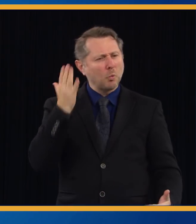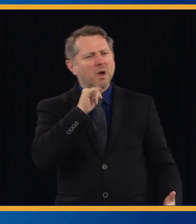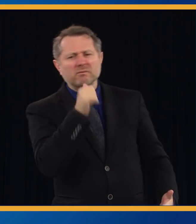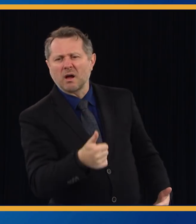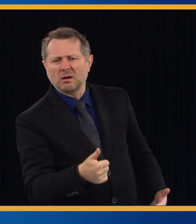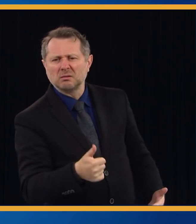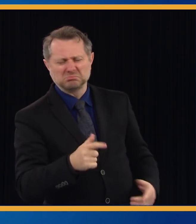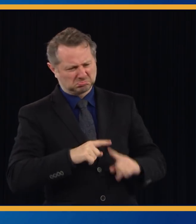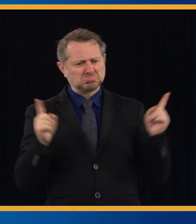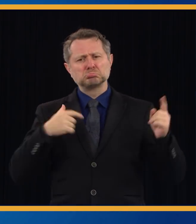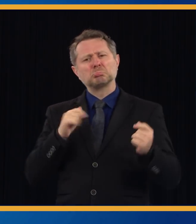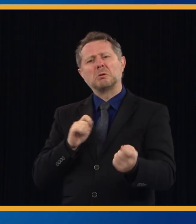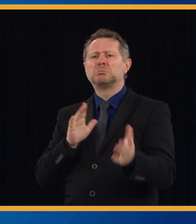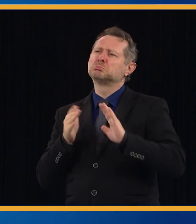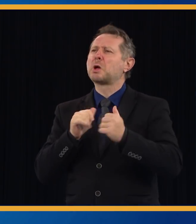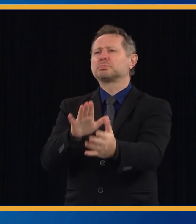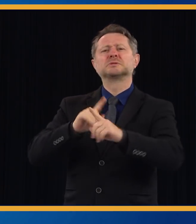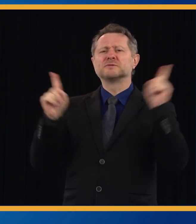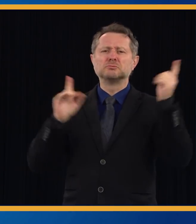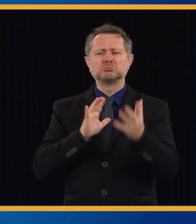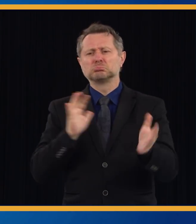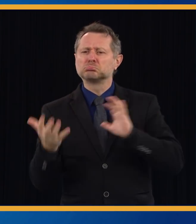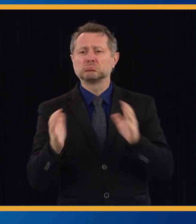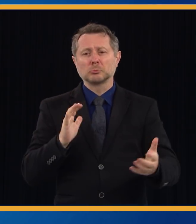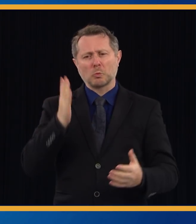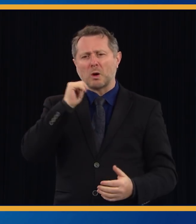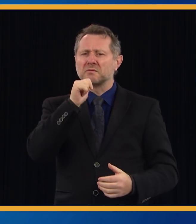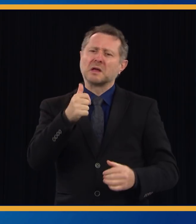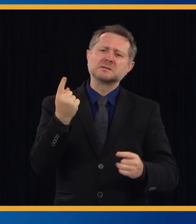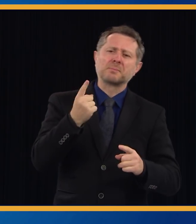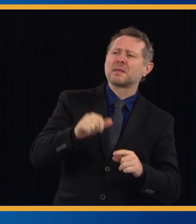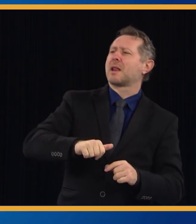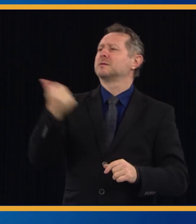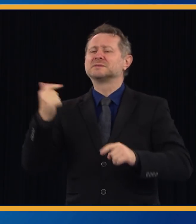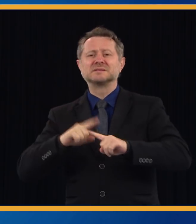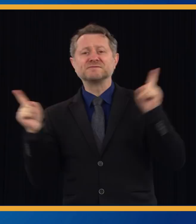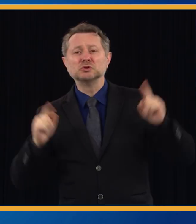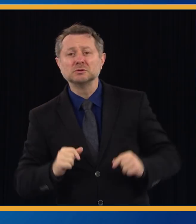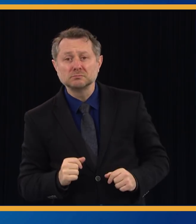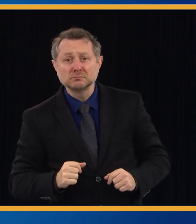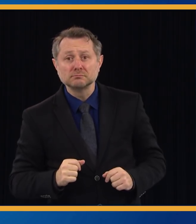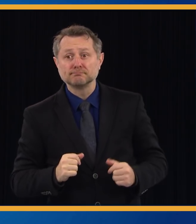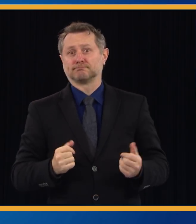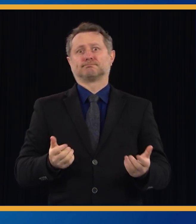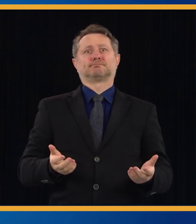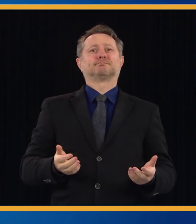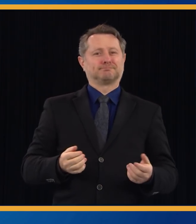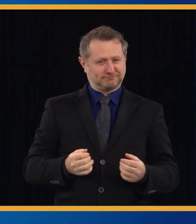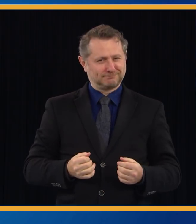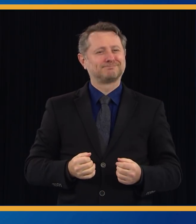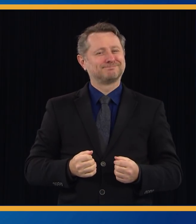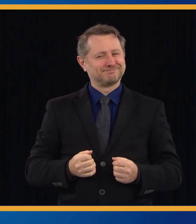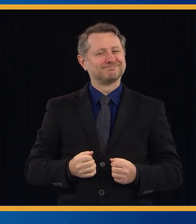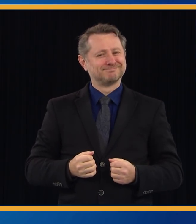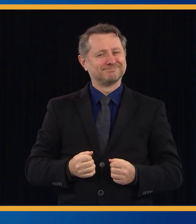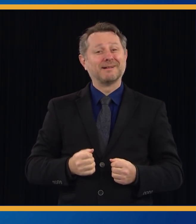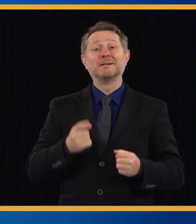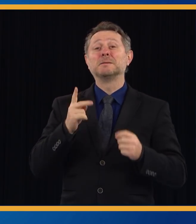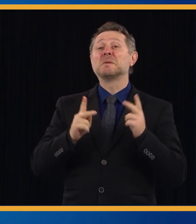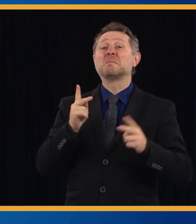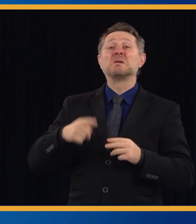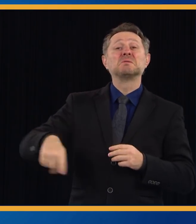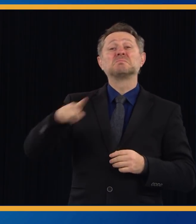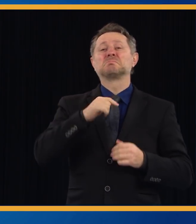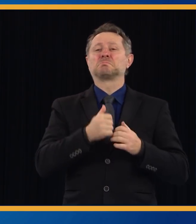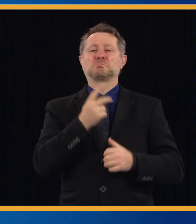different way? Why not try this? Why not try that? People don't like change, you